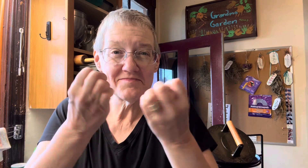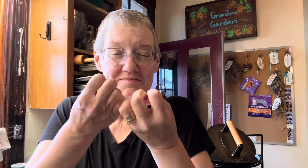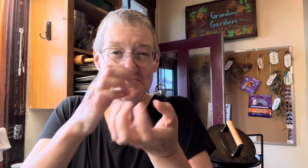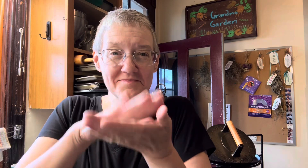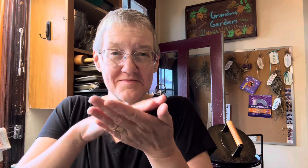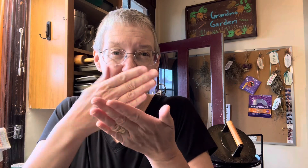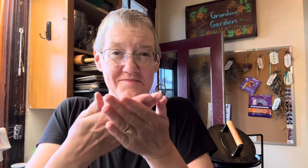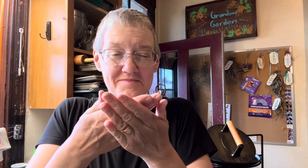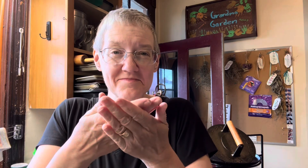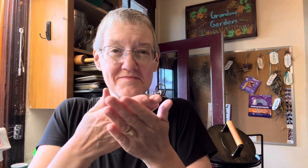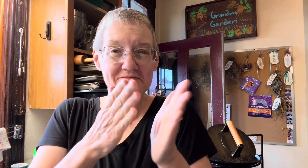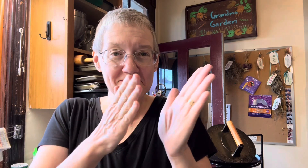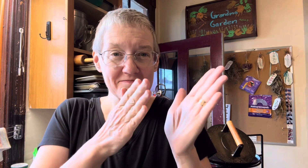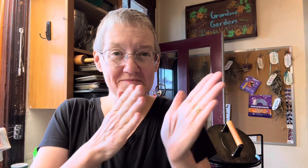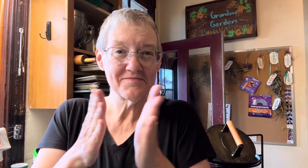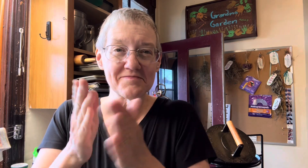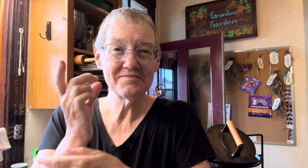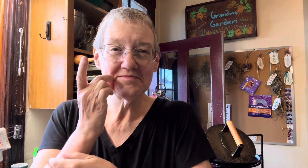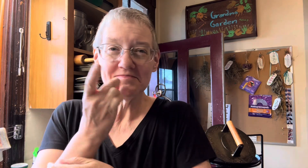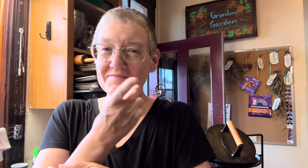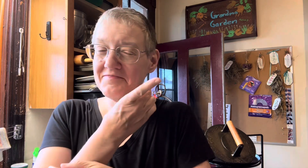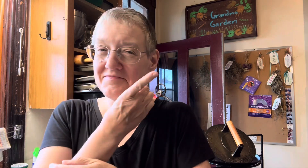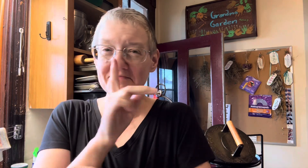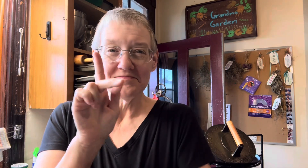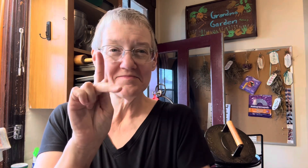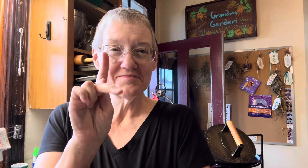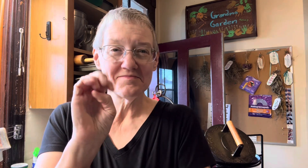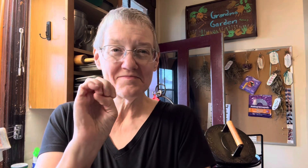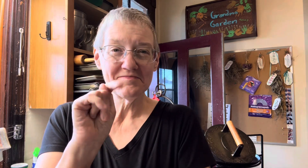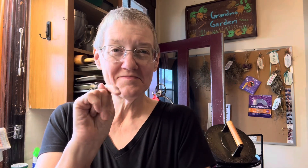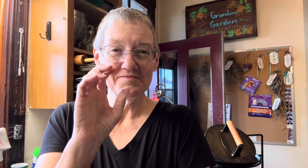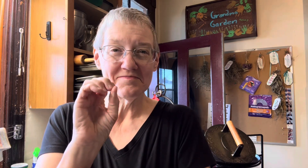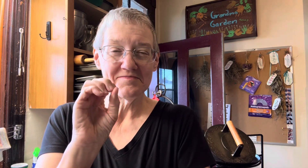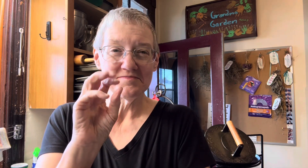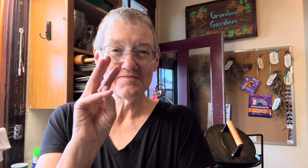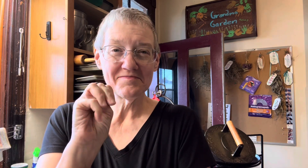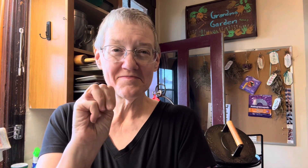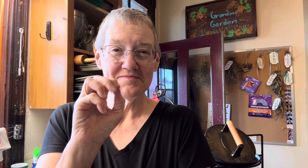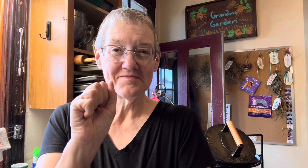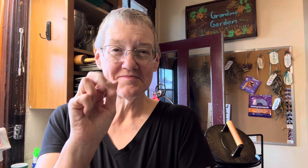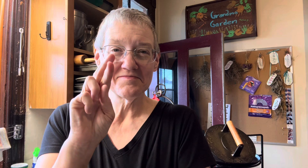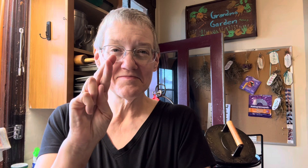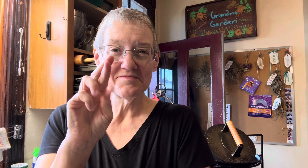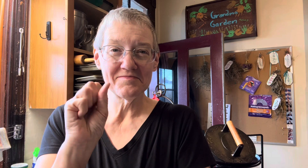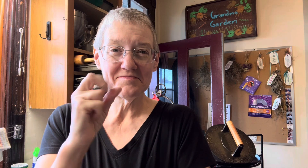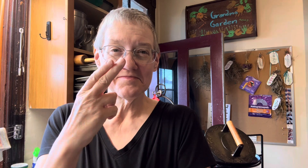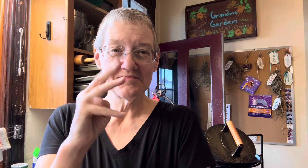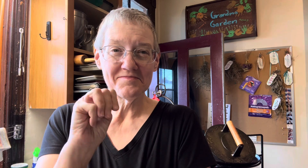While those enchiladas are cooking, let's prep Dale's keto mini marshmallows.